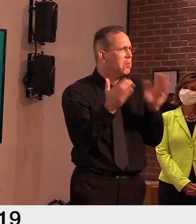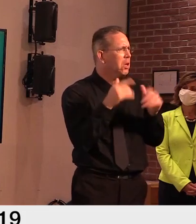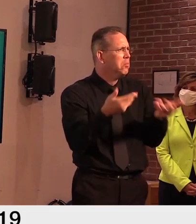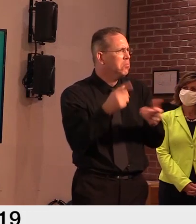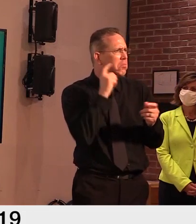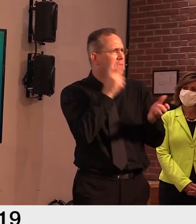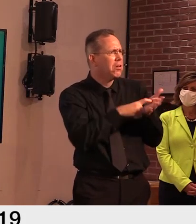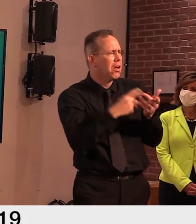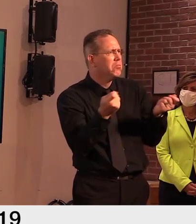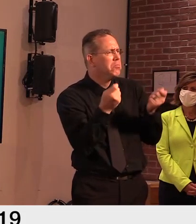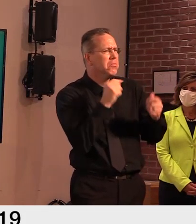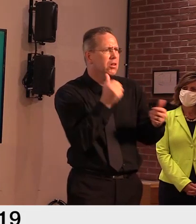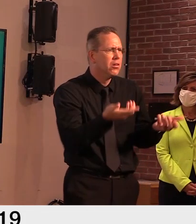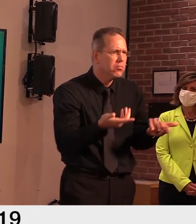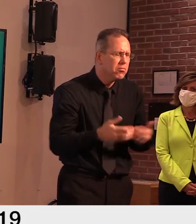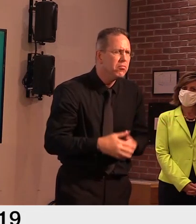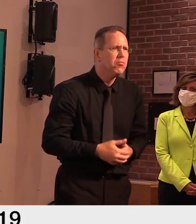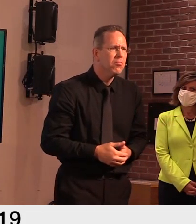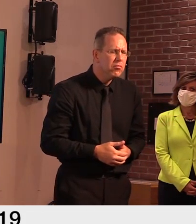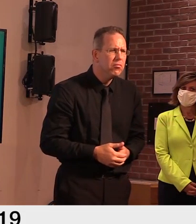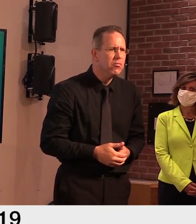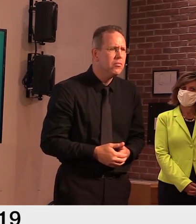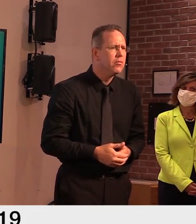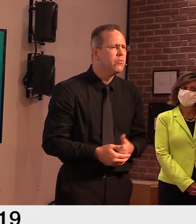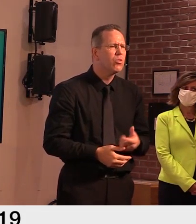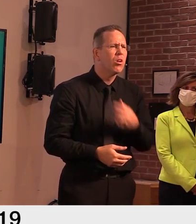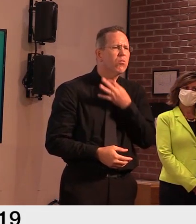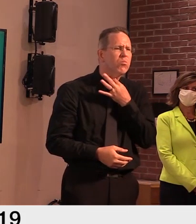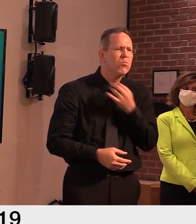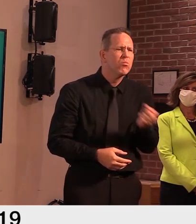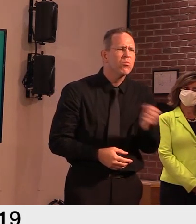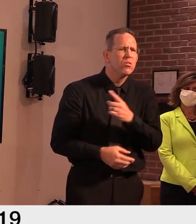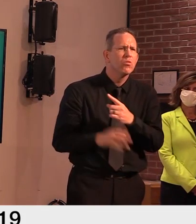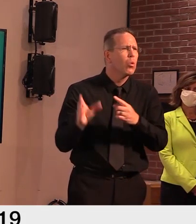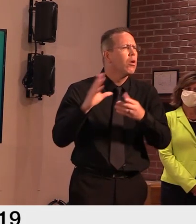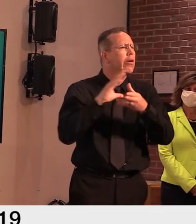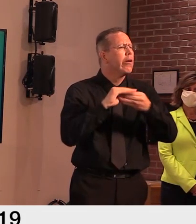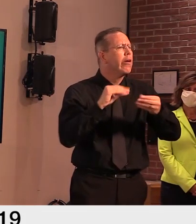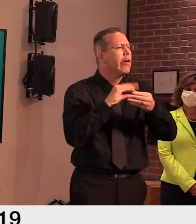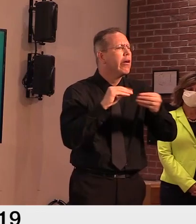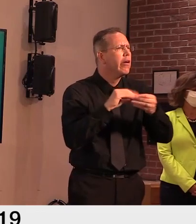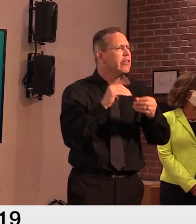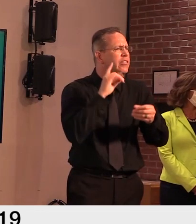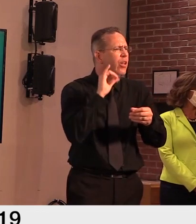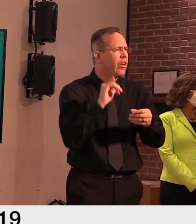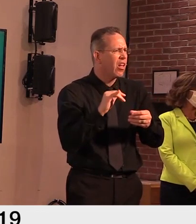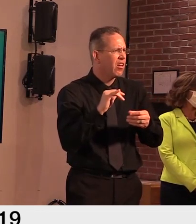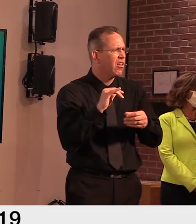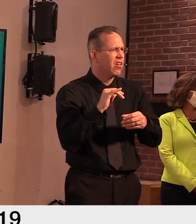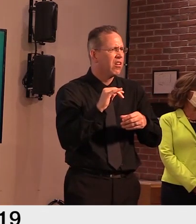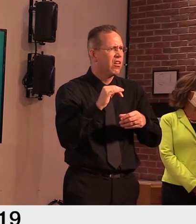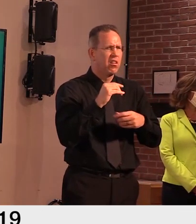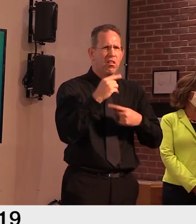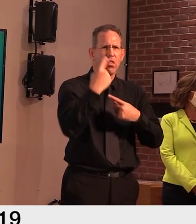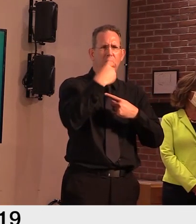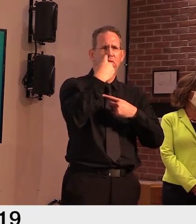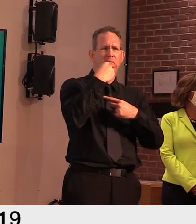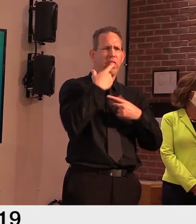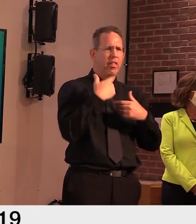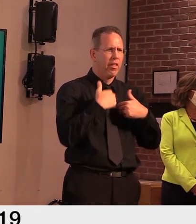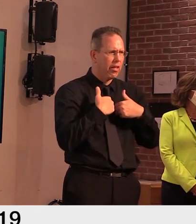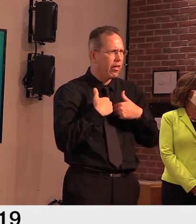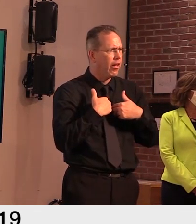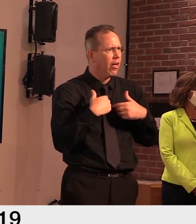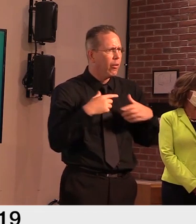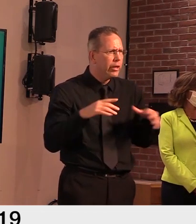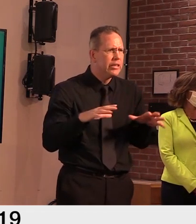a lot of what you're saying seems to come off as almost like scolding, you know, to a lot of us Vermonters who've